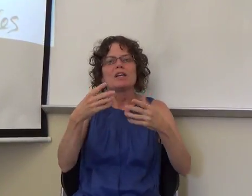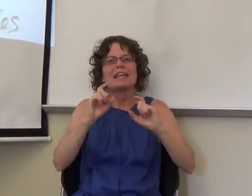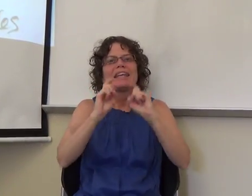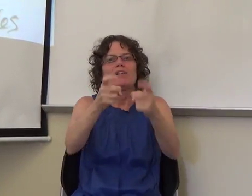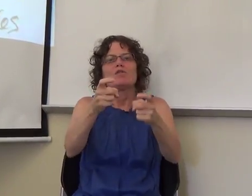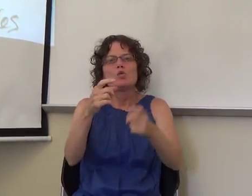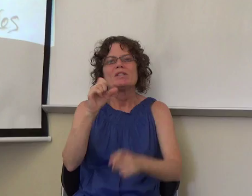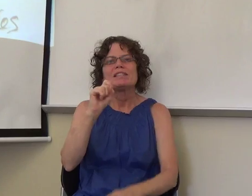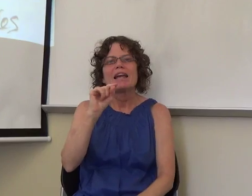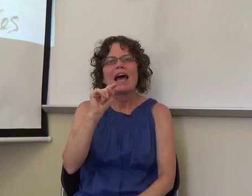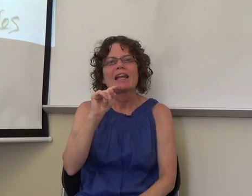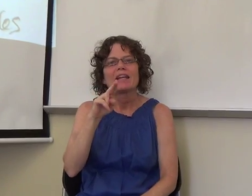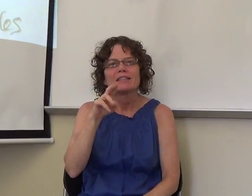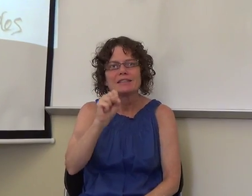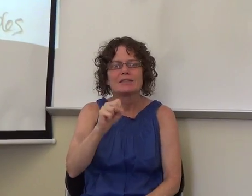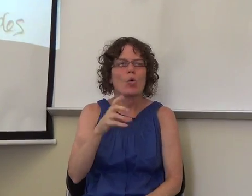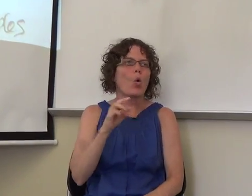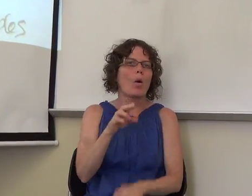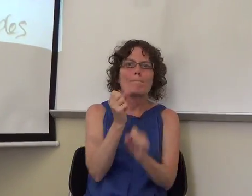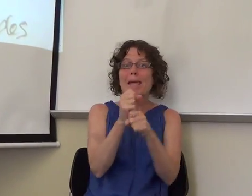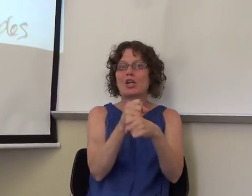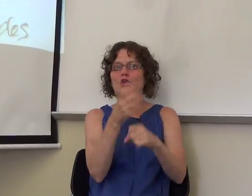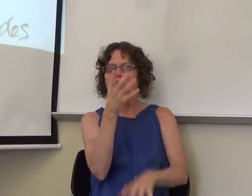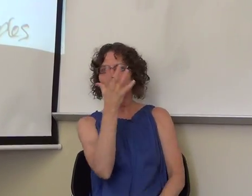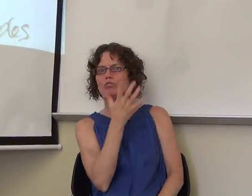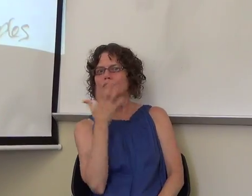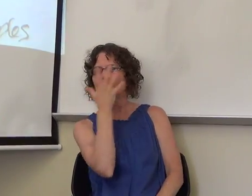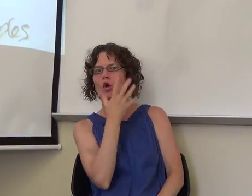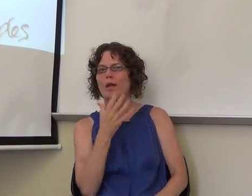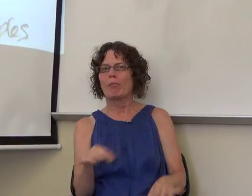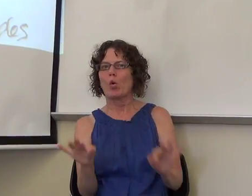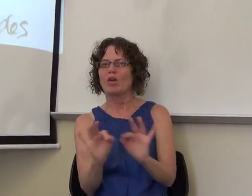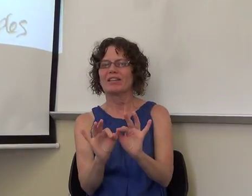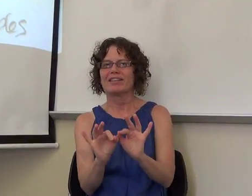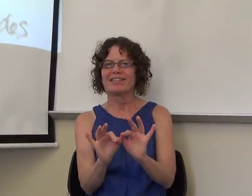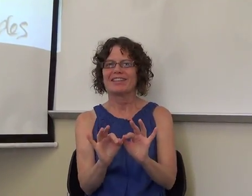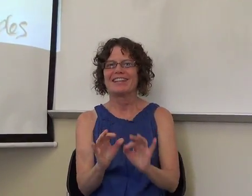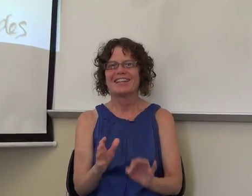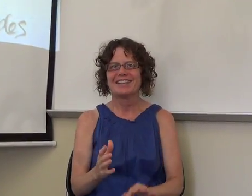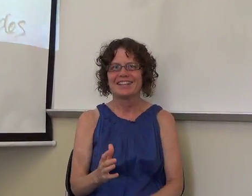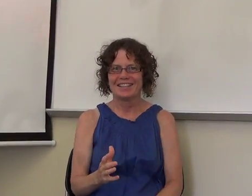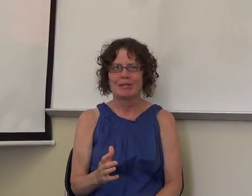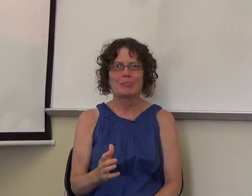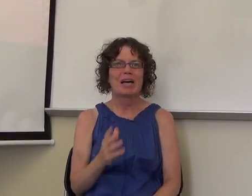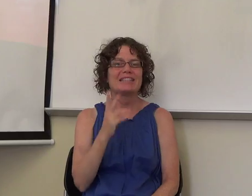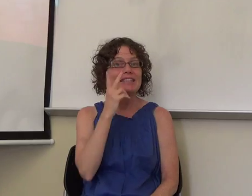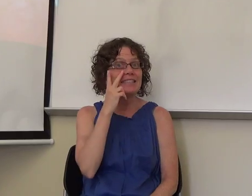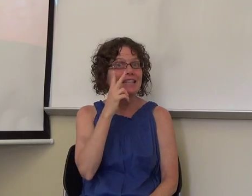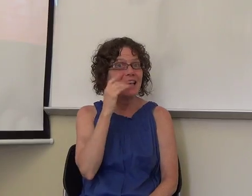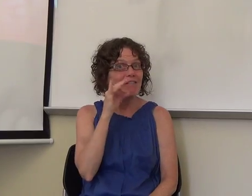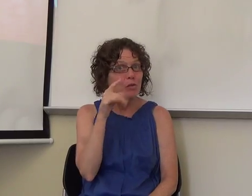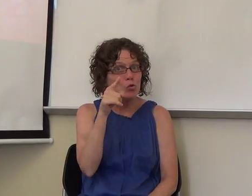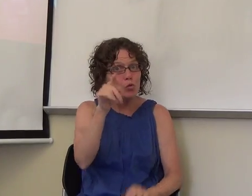They make you seem important, maybe. But see if you can actually